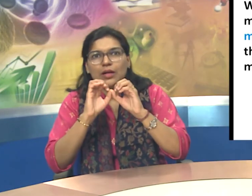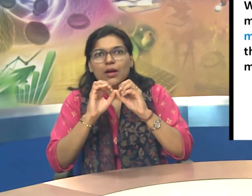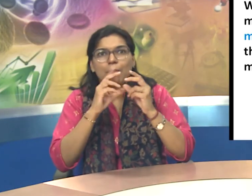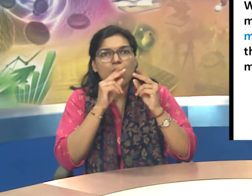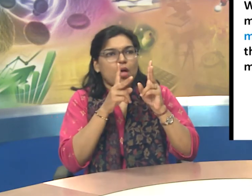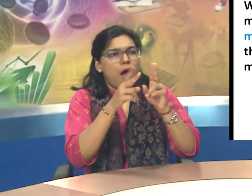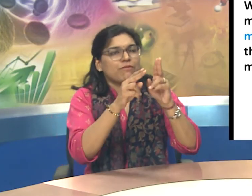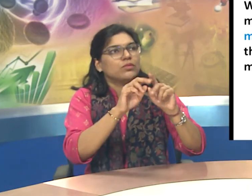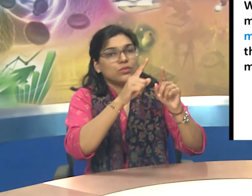assumption.